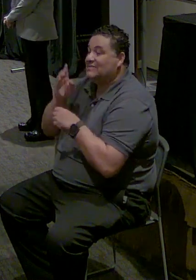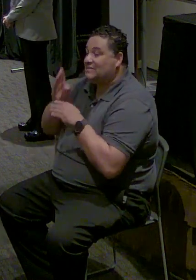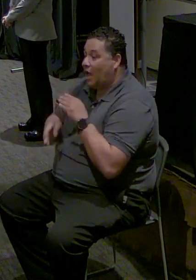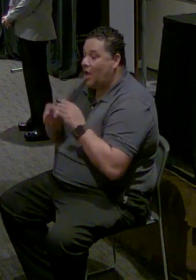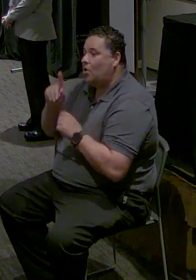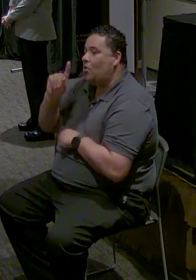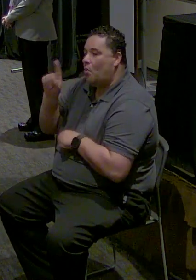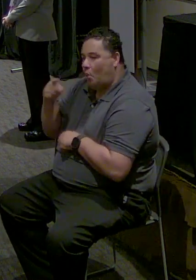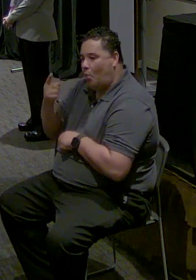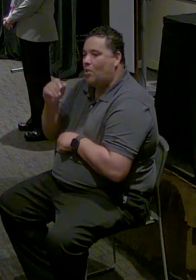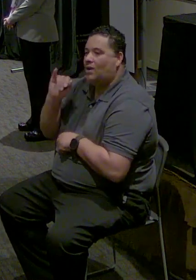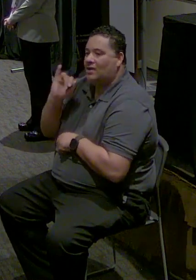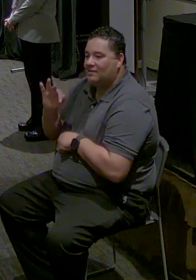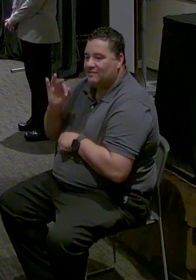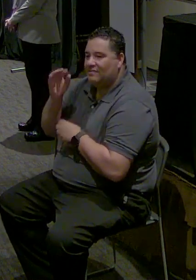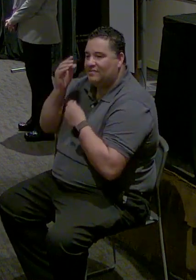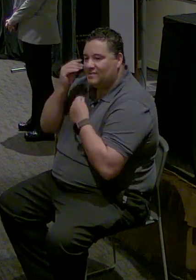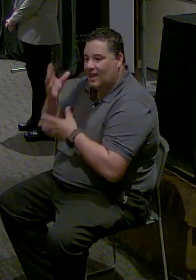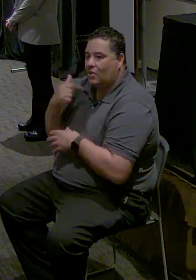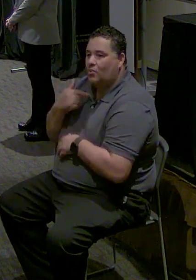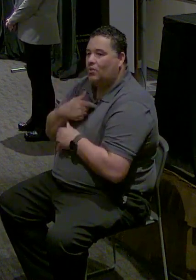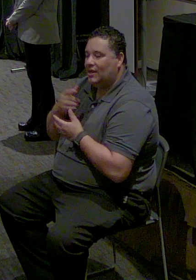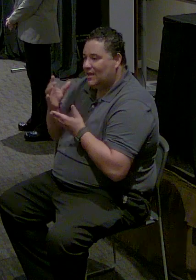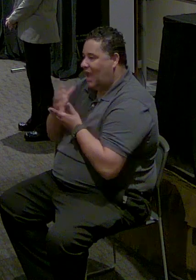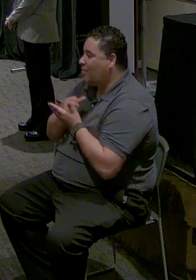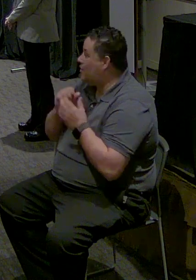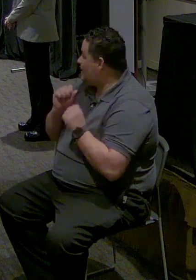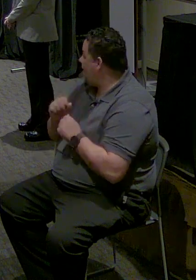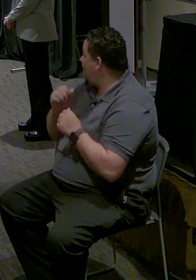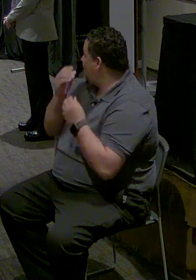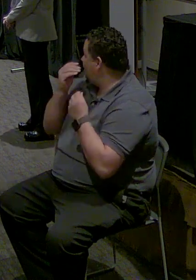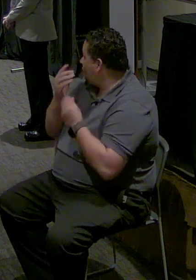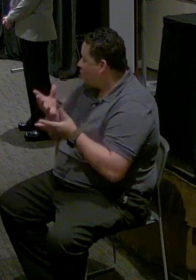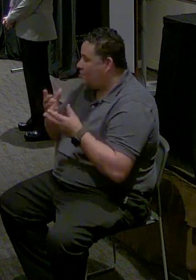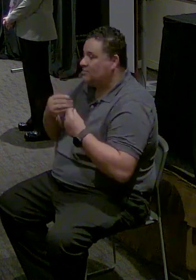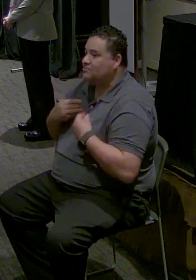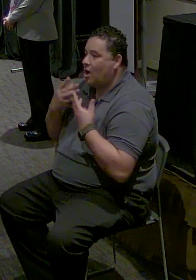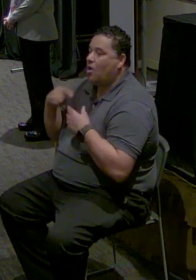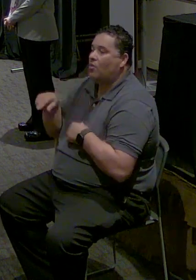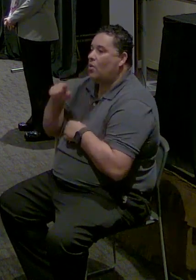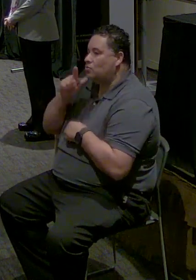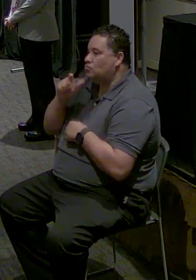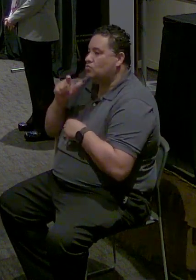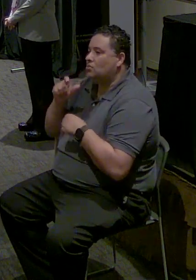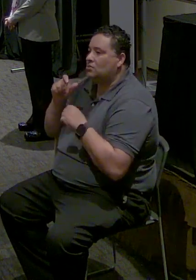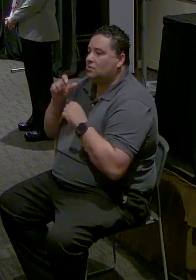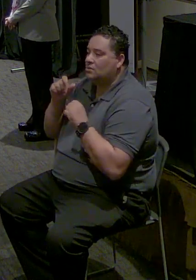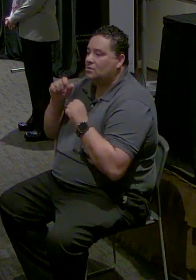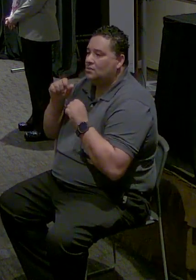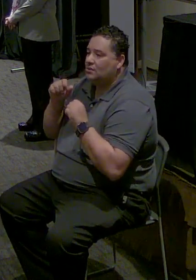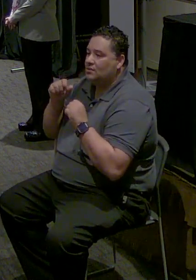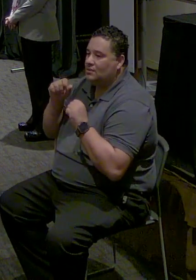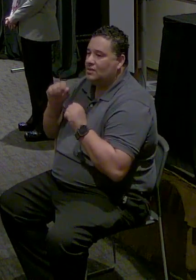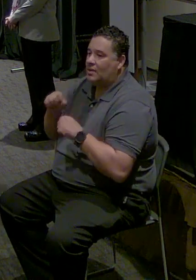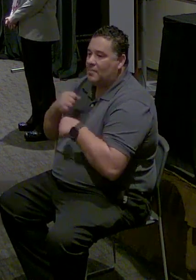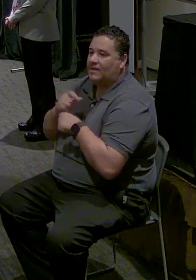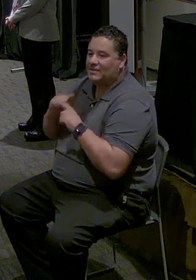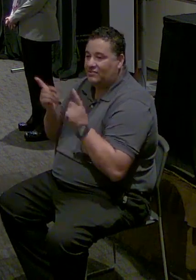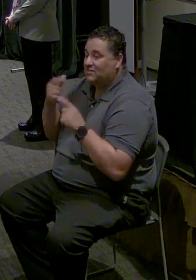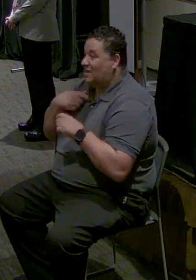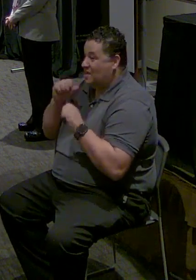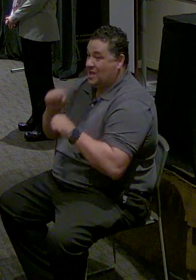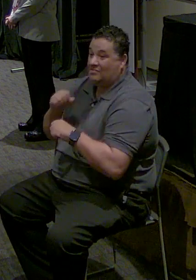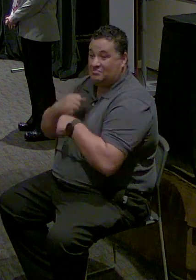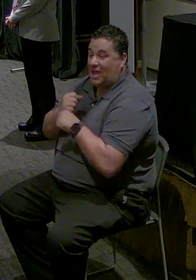only if the data we gather can inform and inspire those in a position to make a difference. I can produce